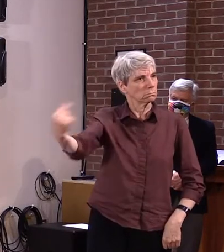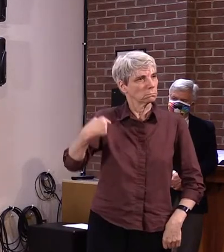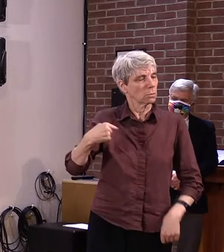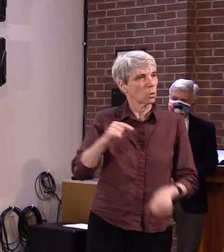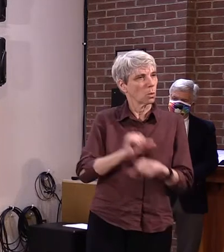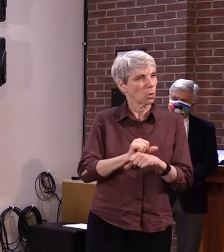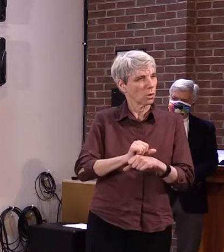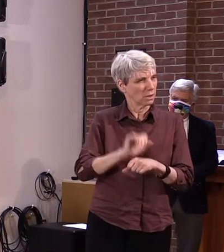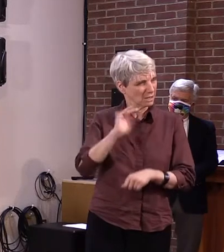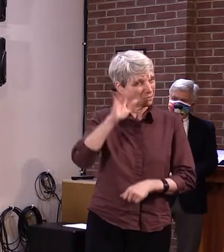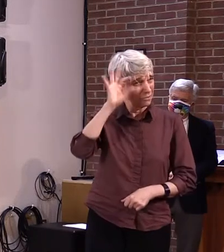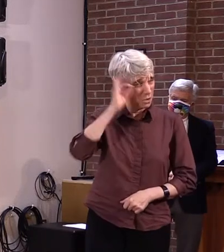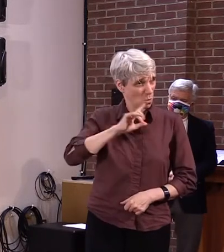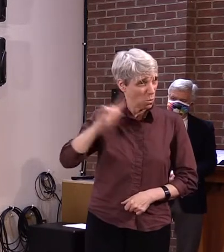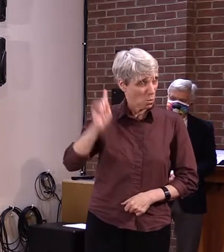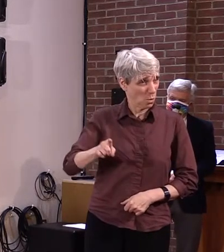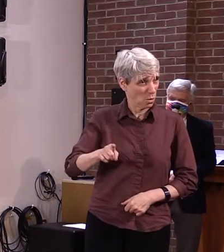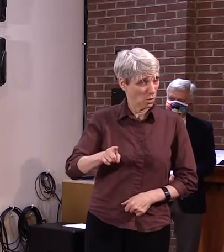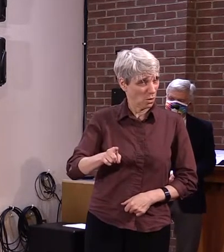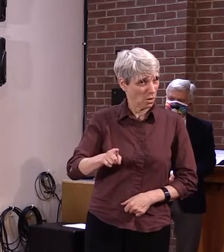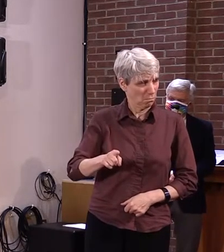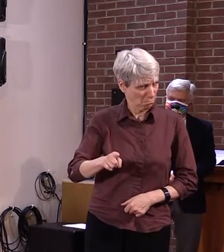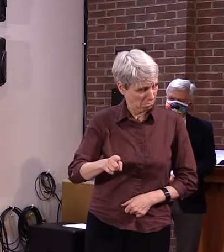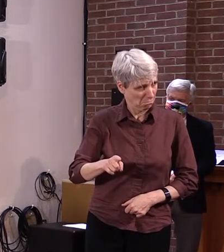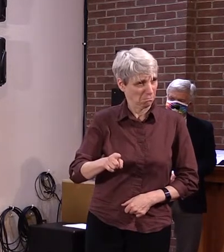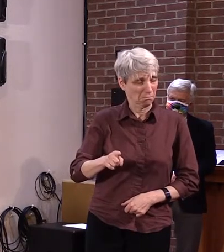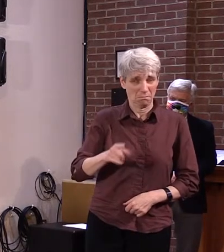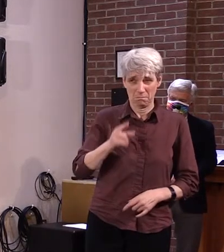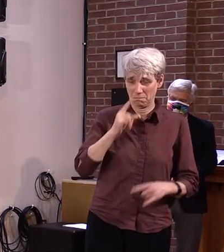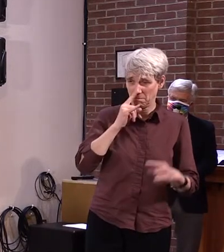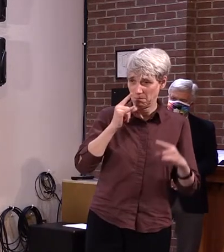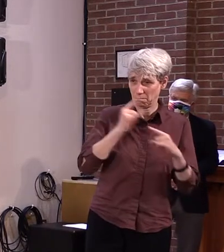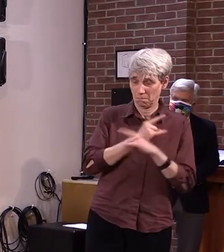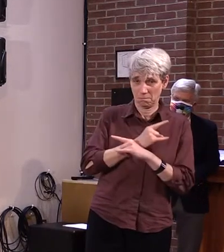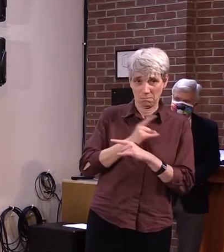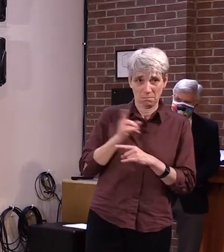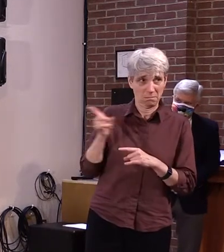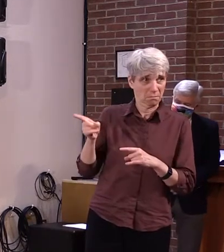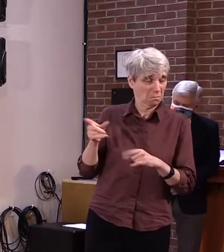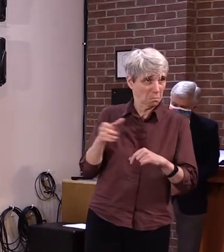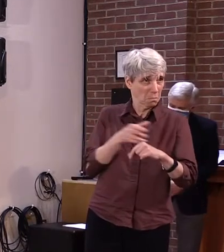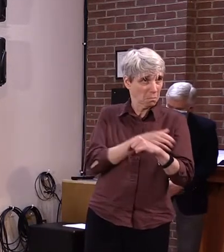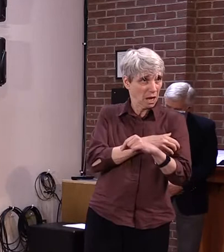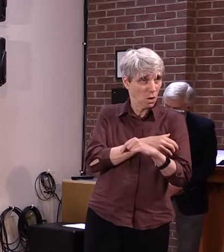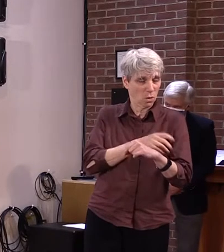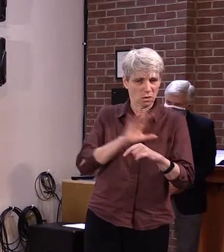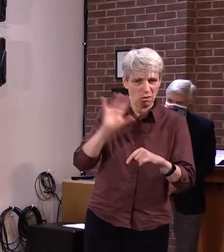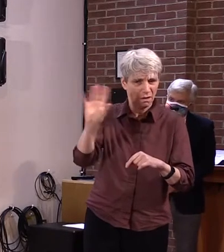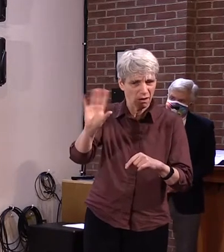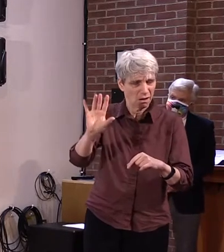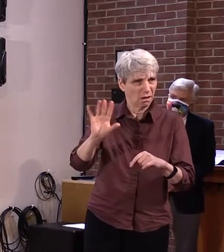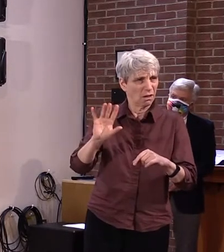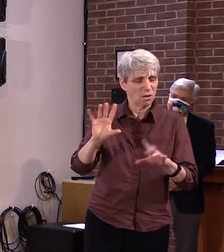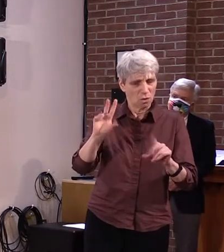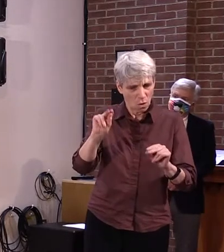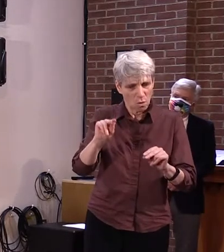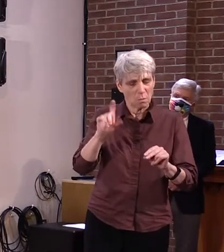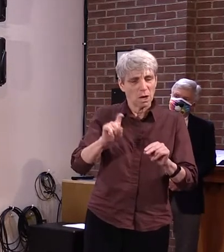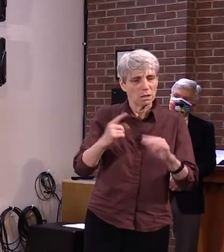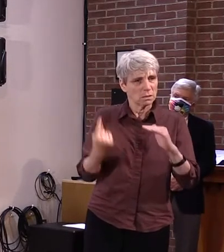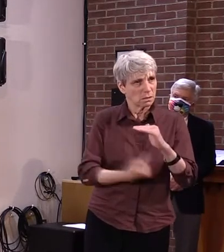I'm wondering what sort of oversight or enforcement the state has on that sort of issue. Well,